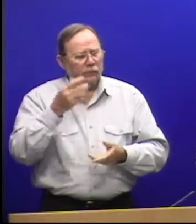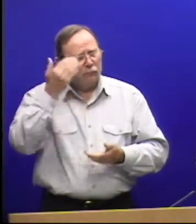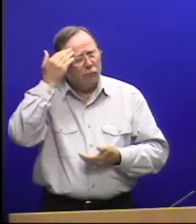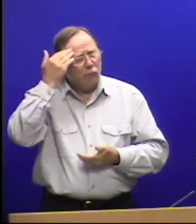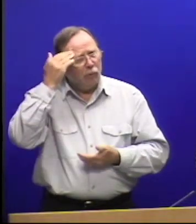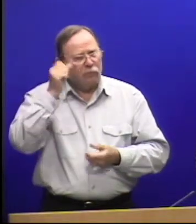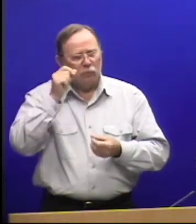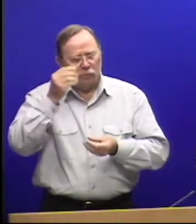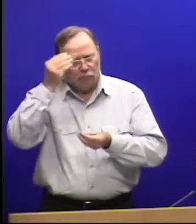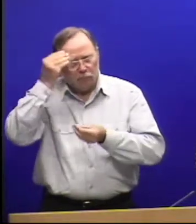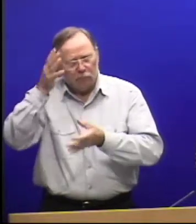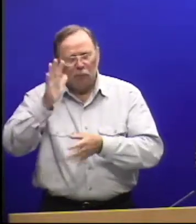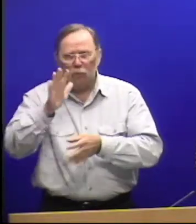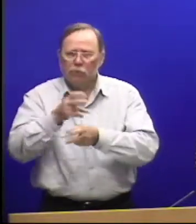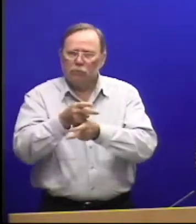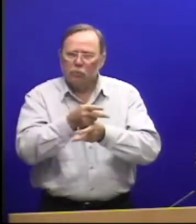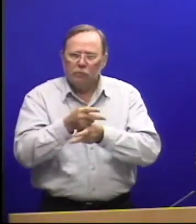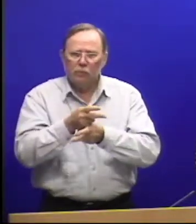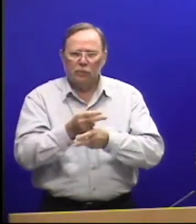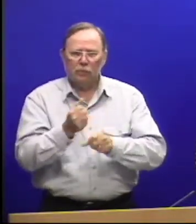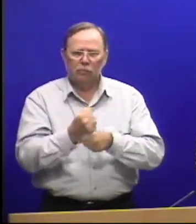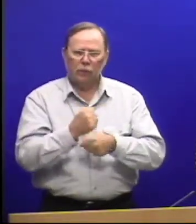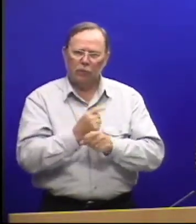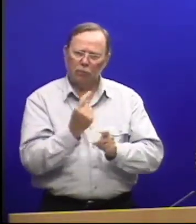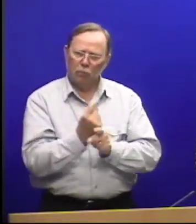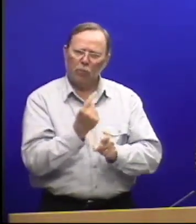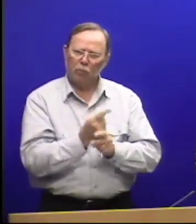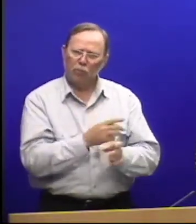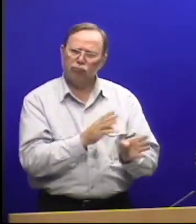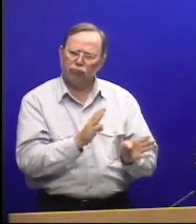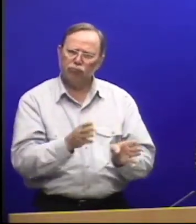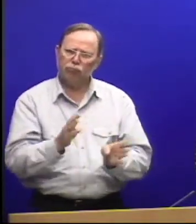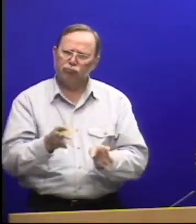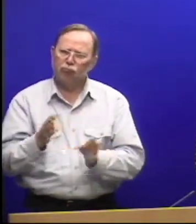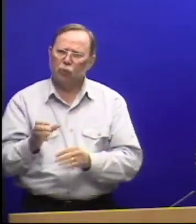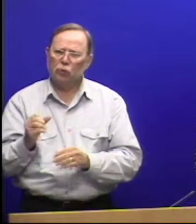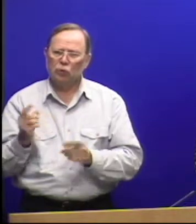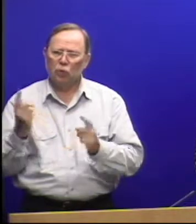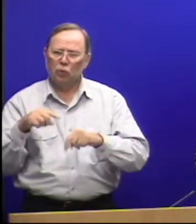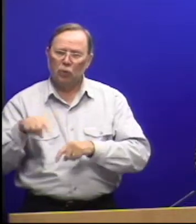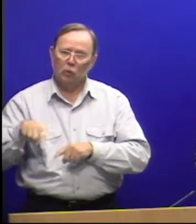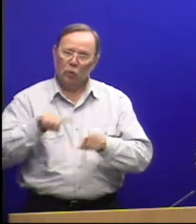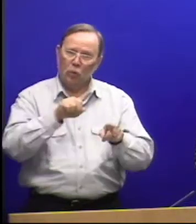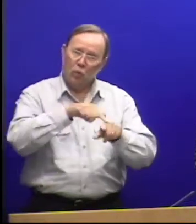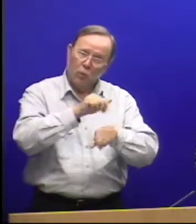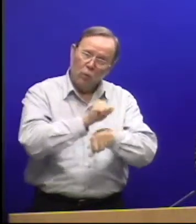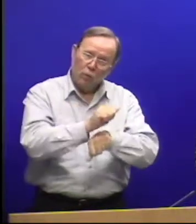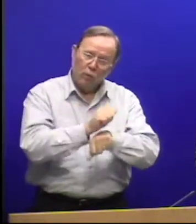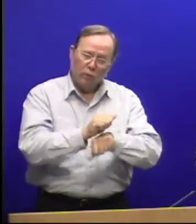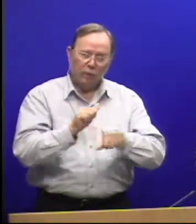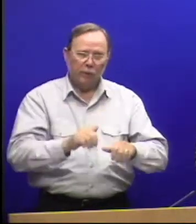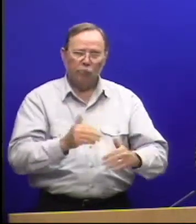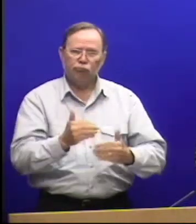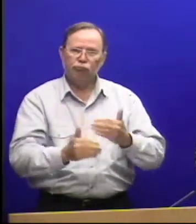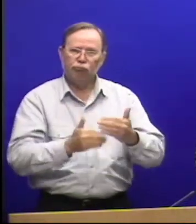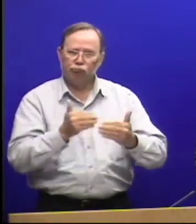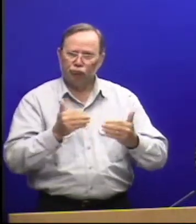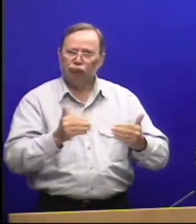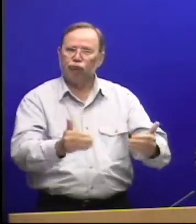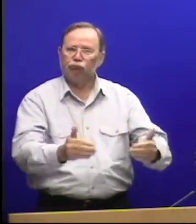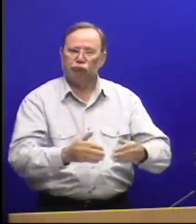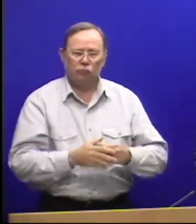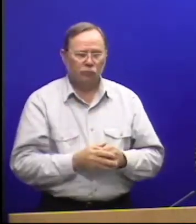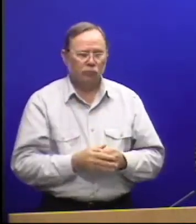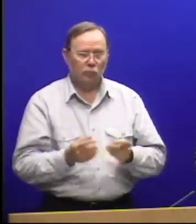make proper arrangements so when you can go back to what you normally do in your normal life. But when you go